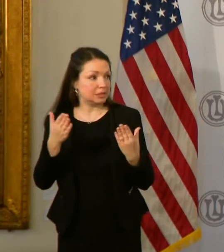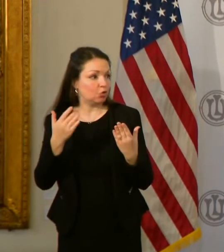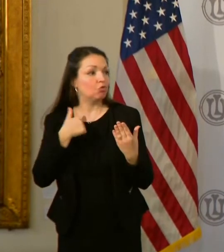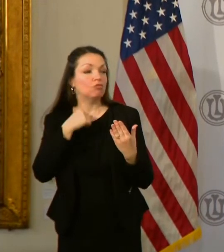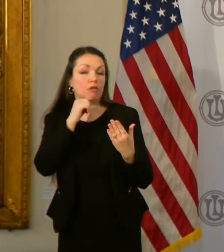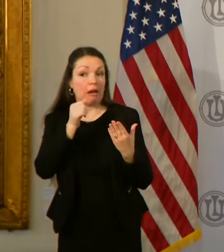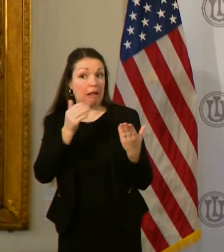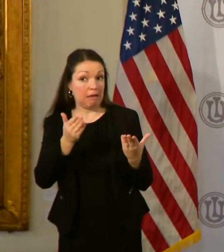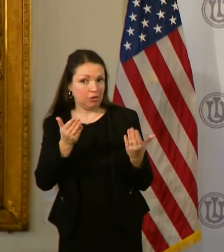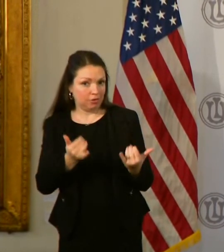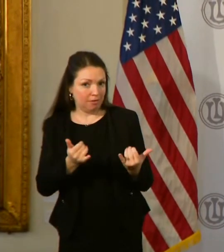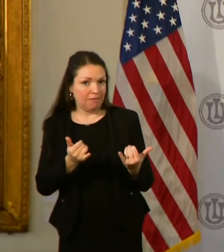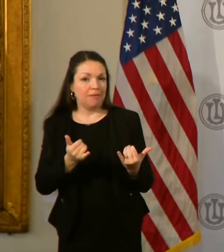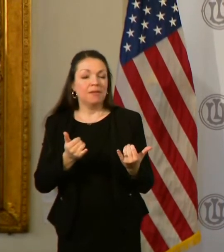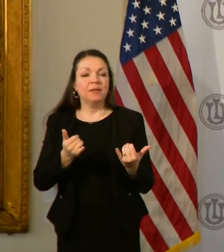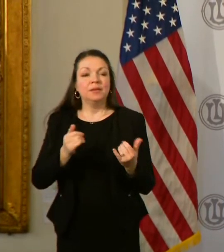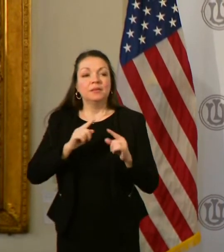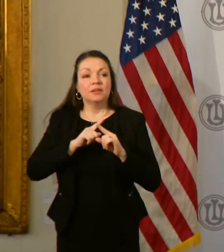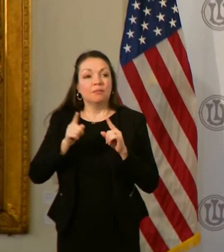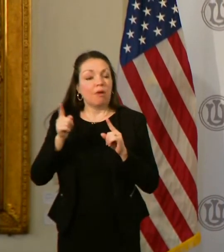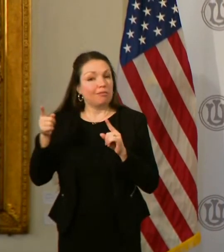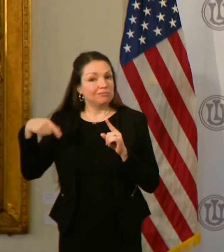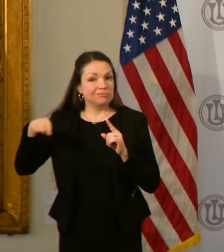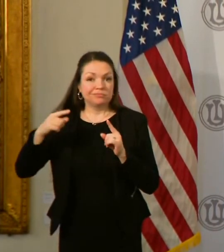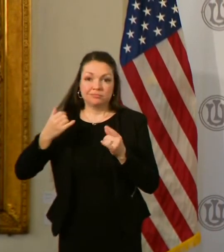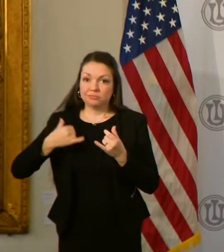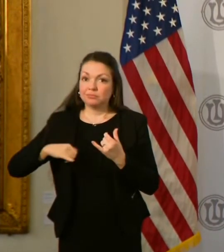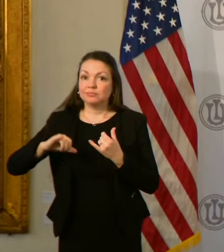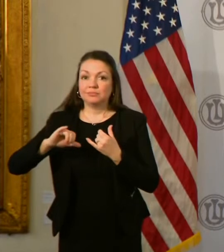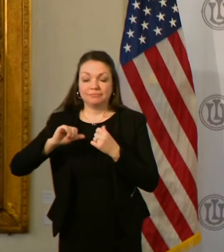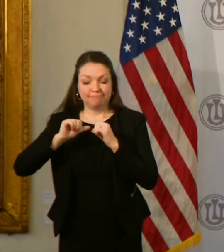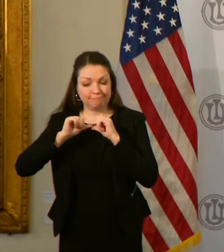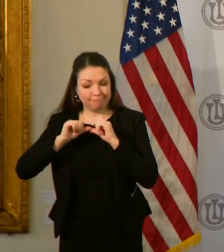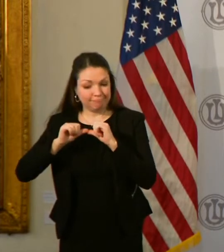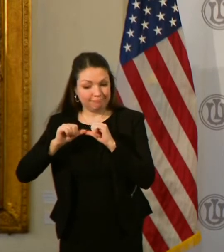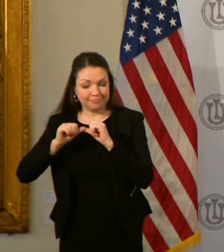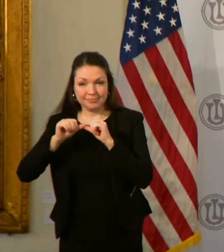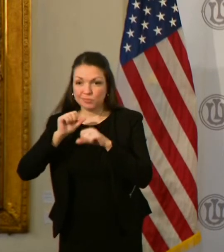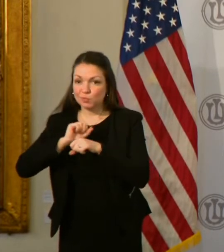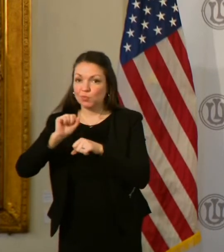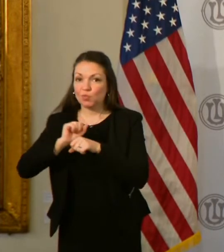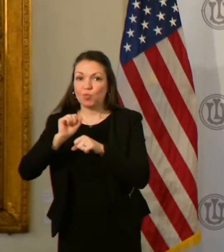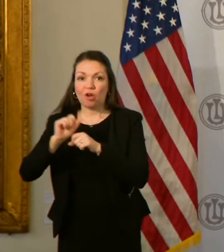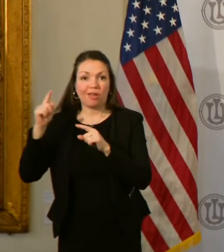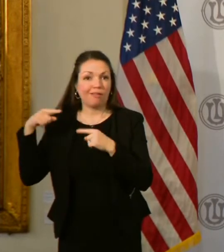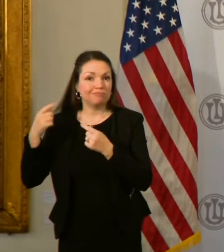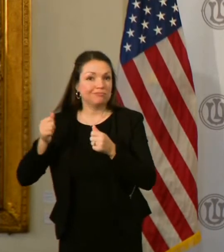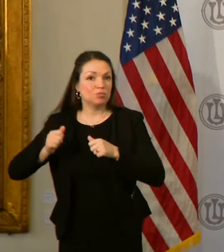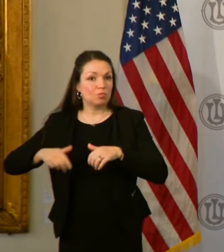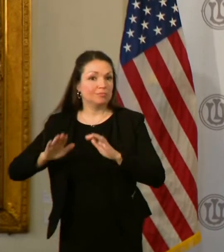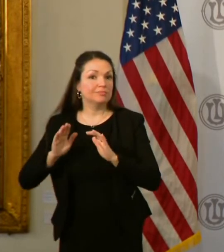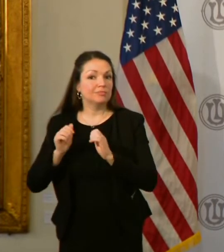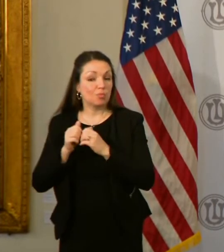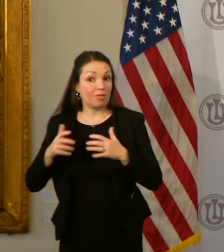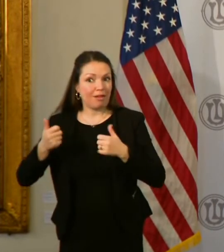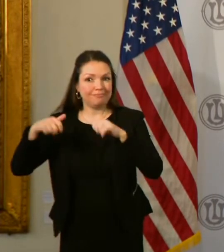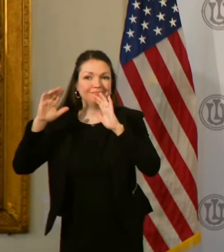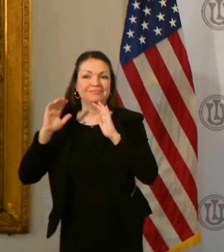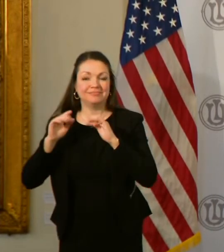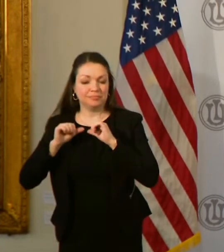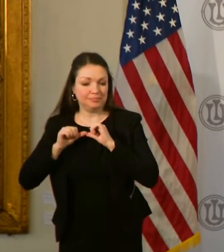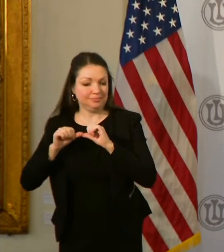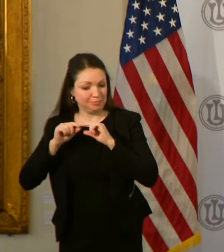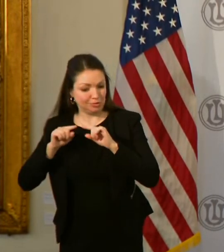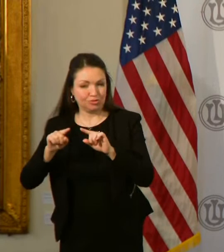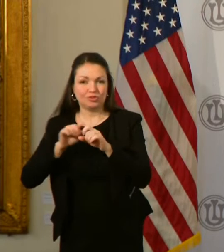here with us today, but who are doing what they have done so tirelessly throughout this pandemic, working